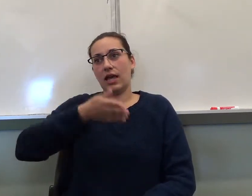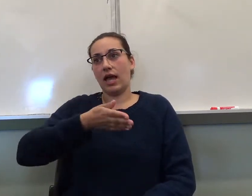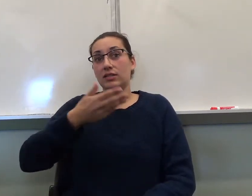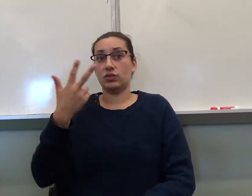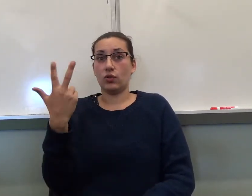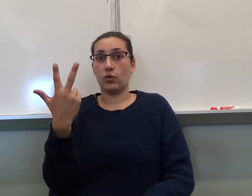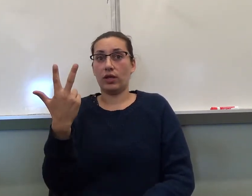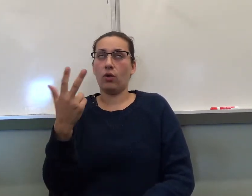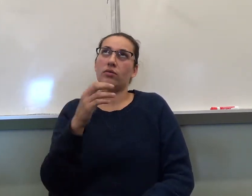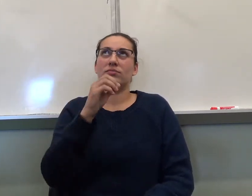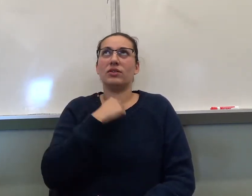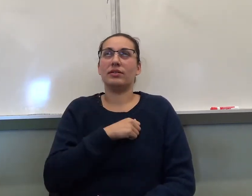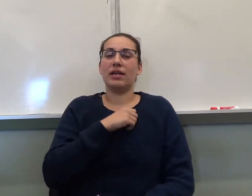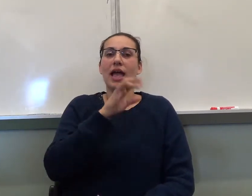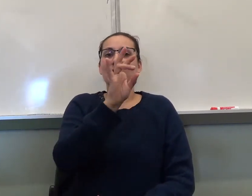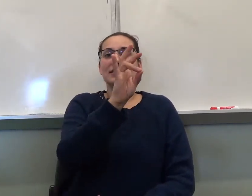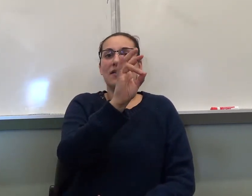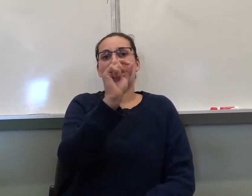the metric system